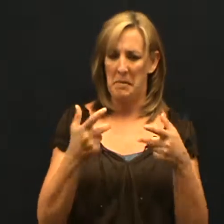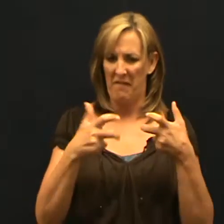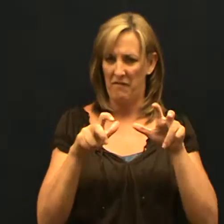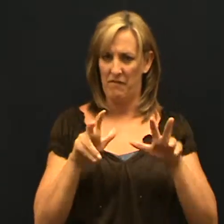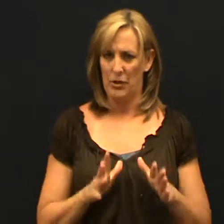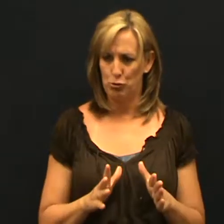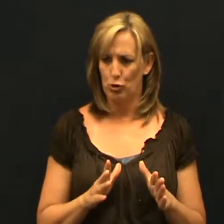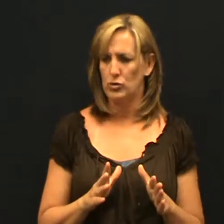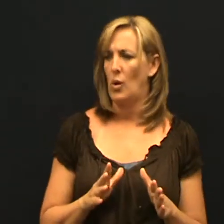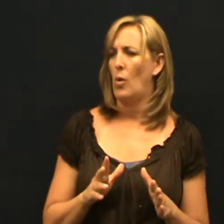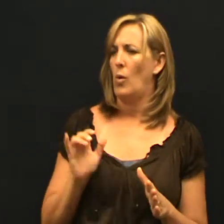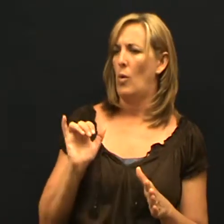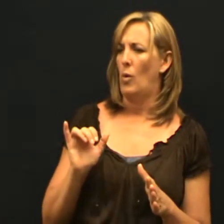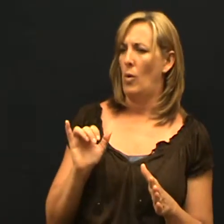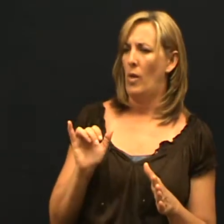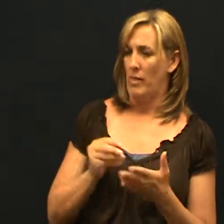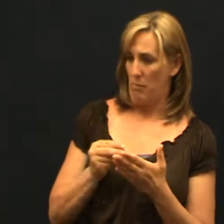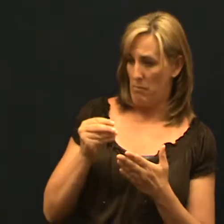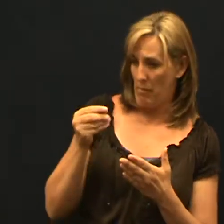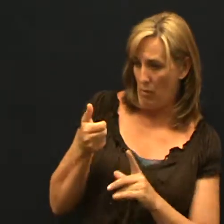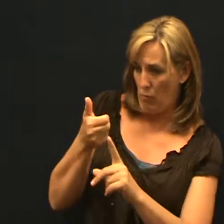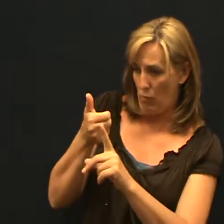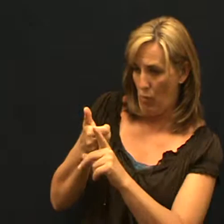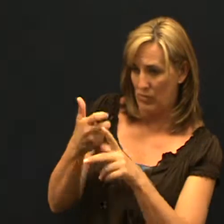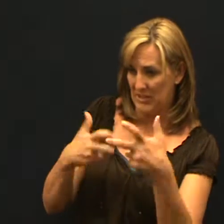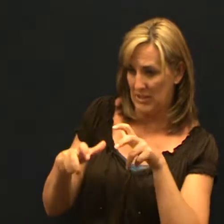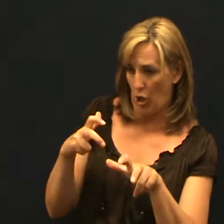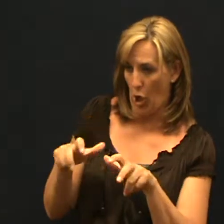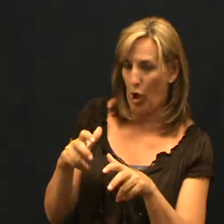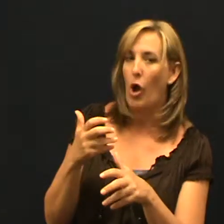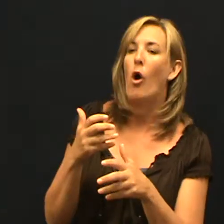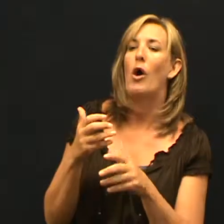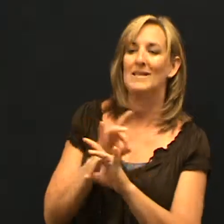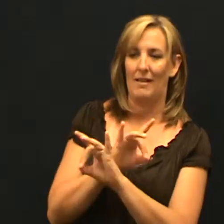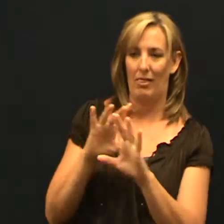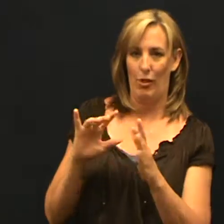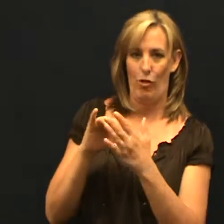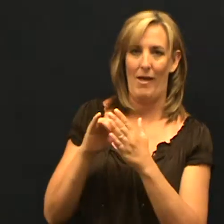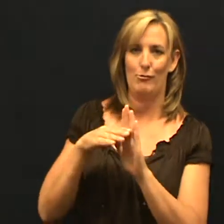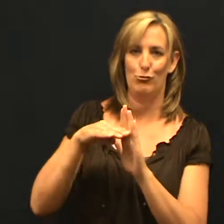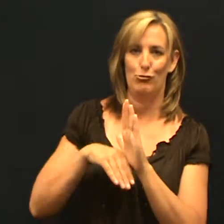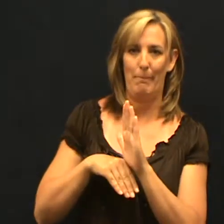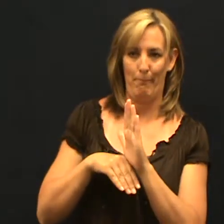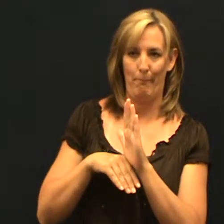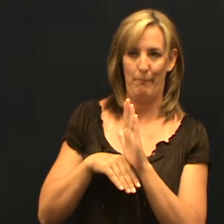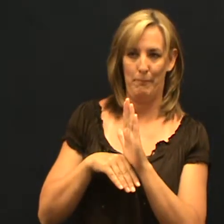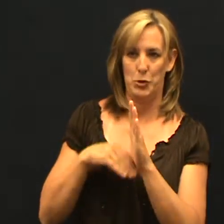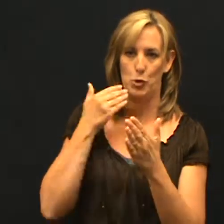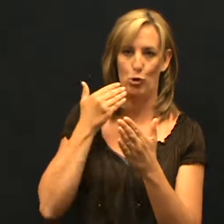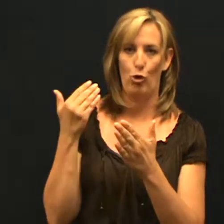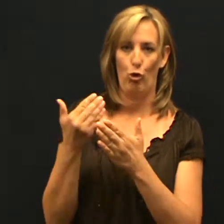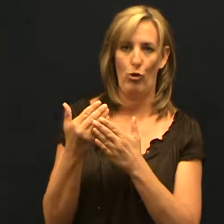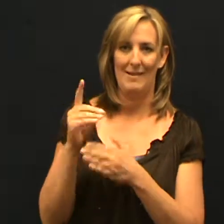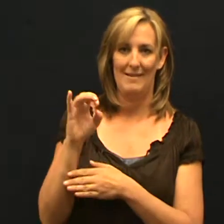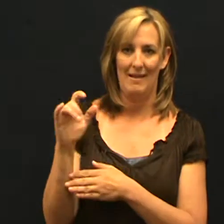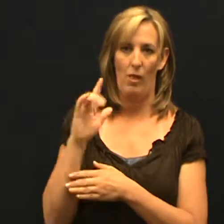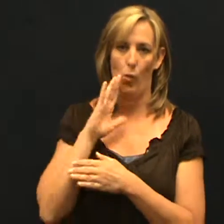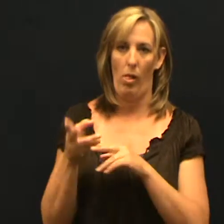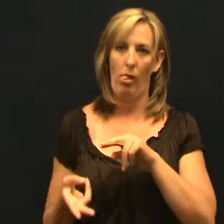that's why the company is buying its own stock. Another reason is you've heard of companies buying